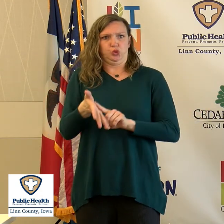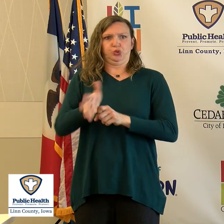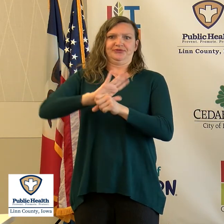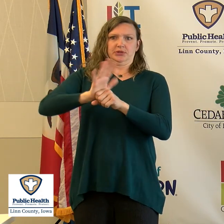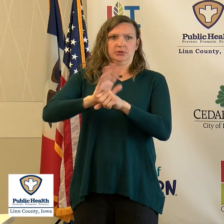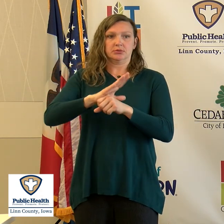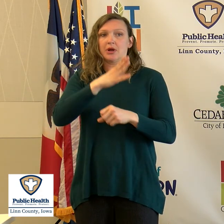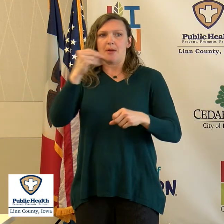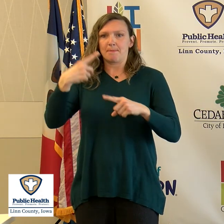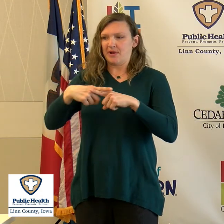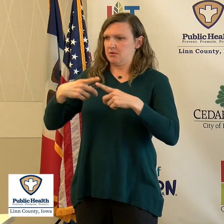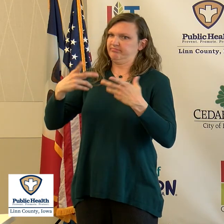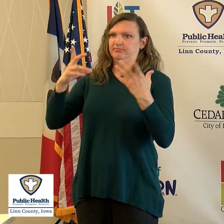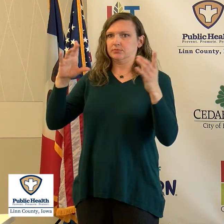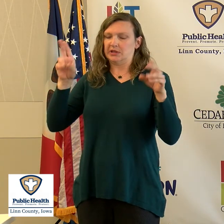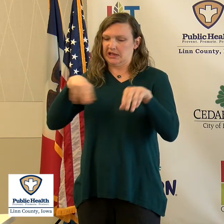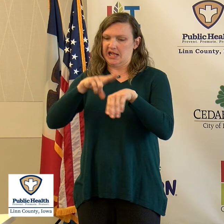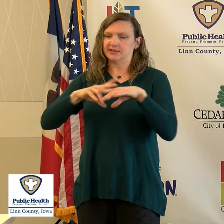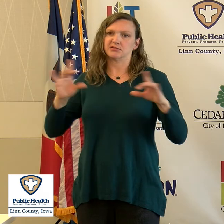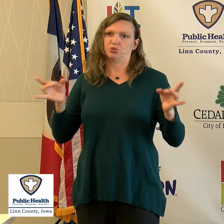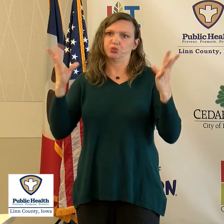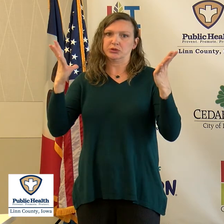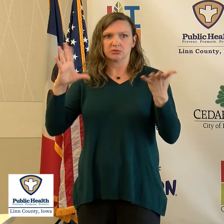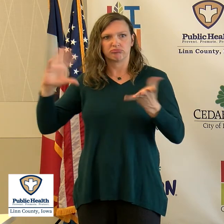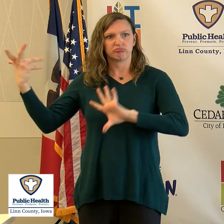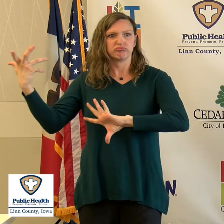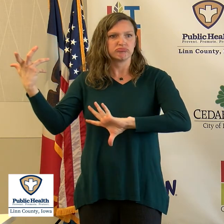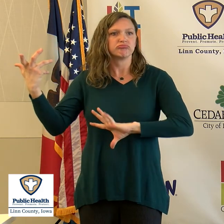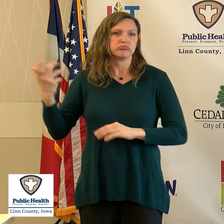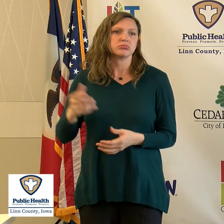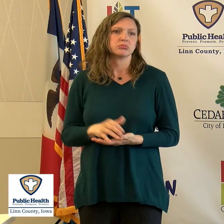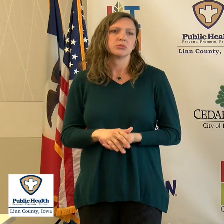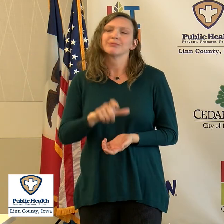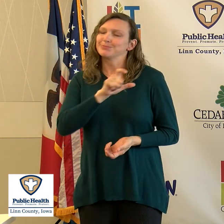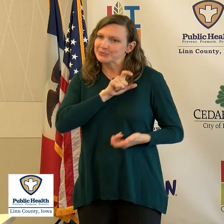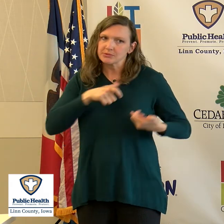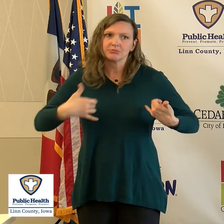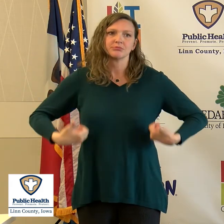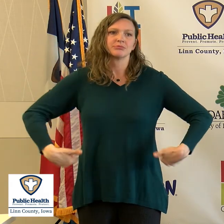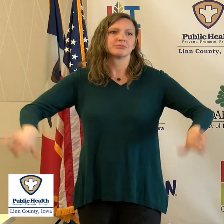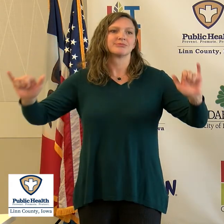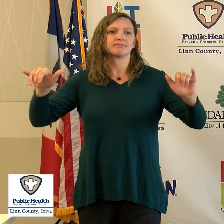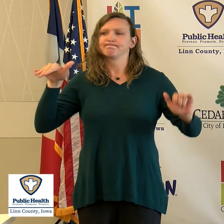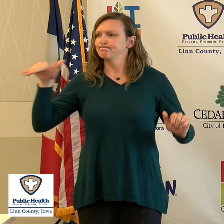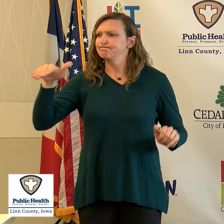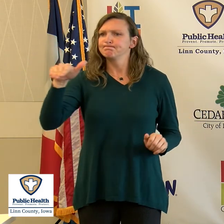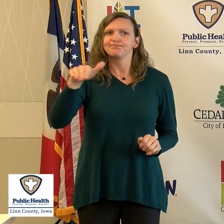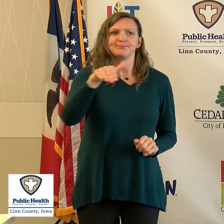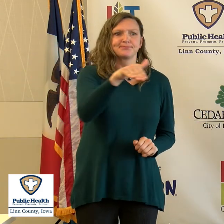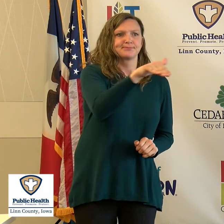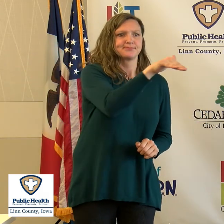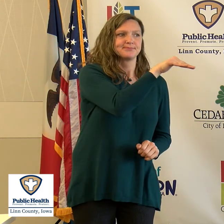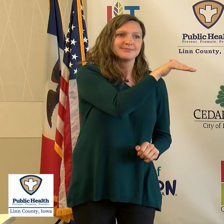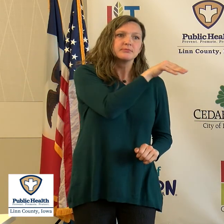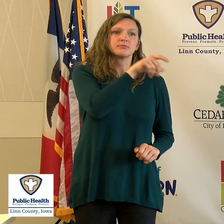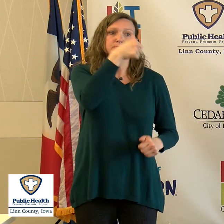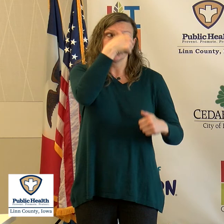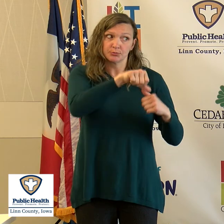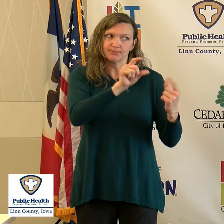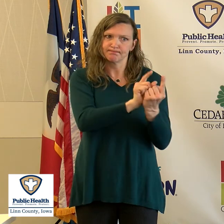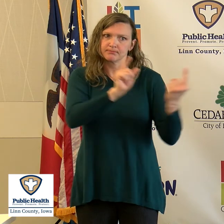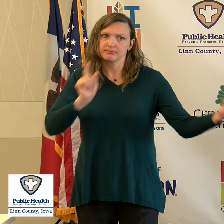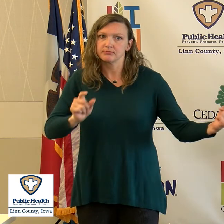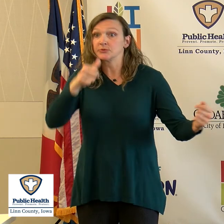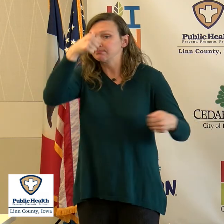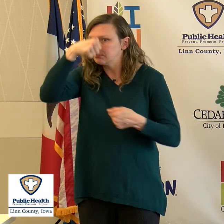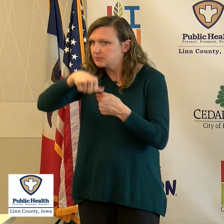emergency proclamation. Officers continue to educate the public about the proclamation provisions